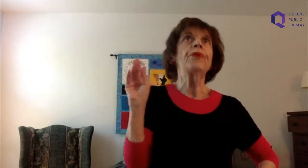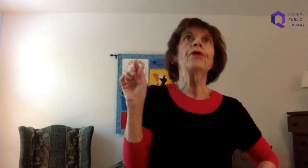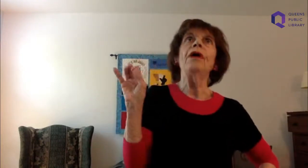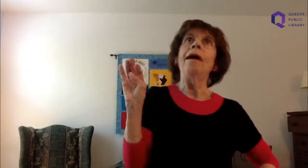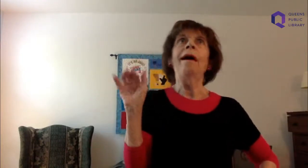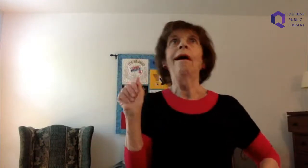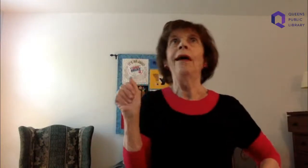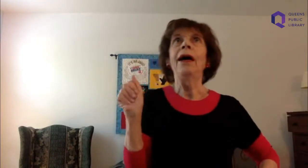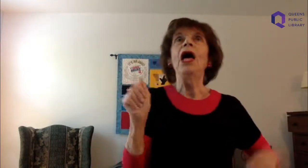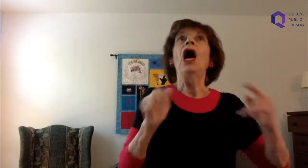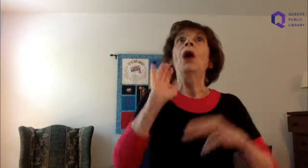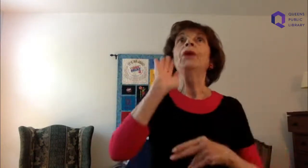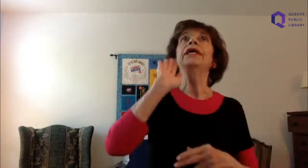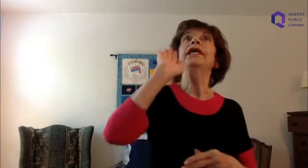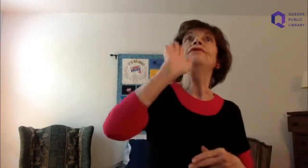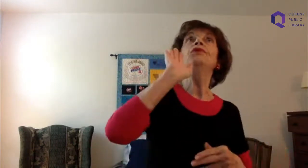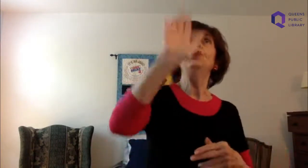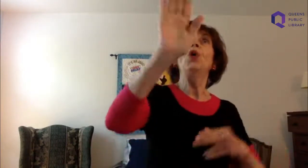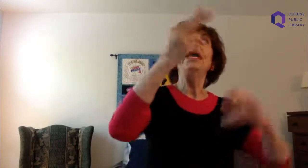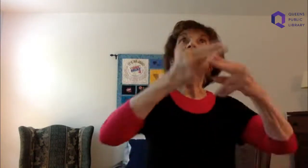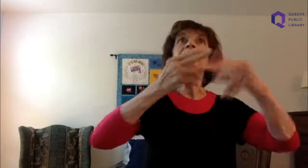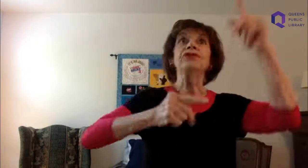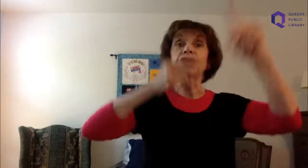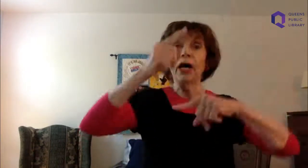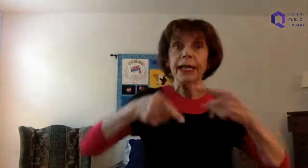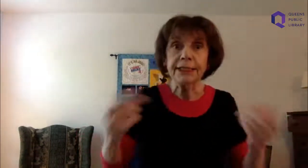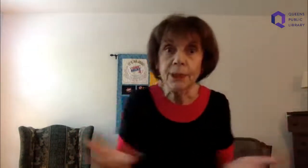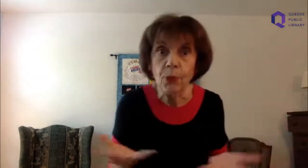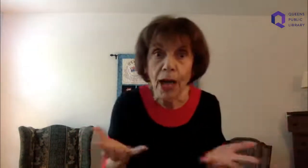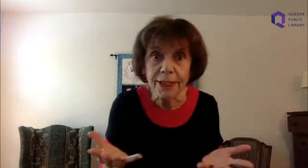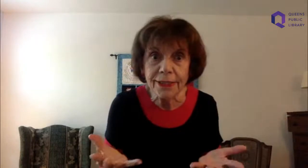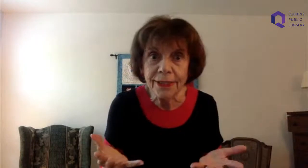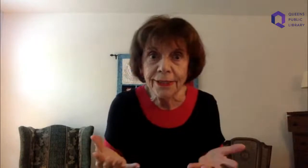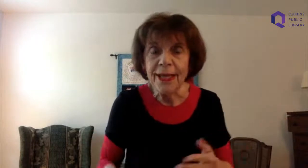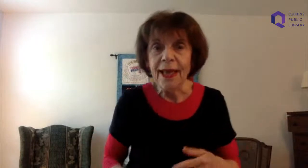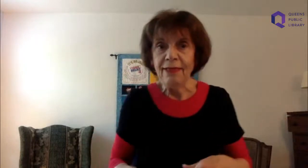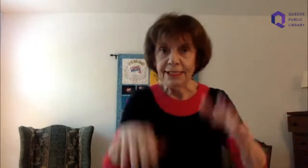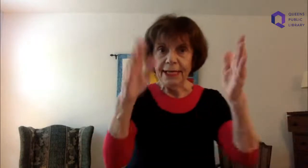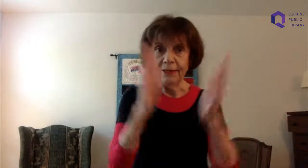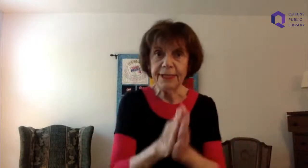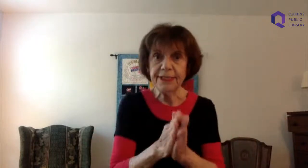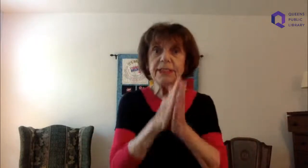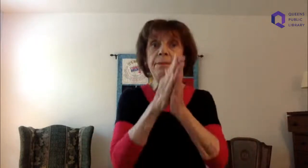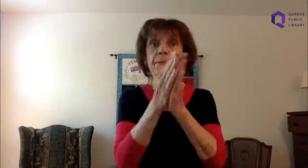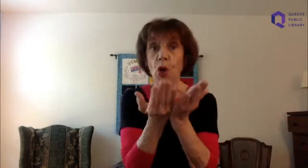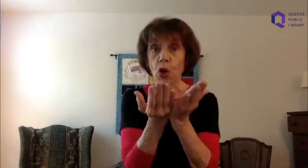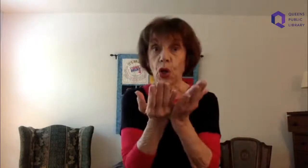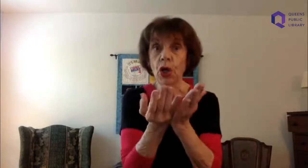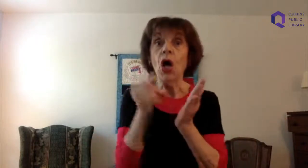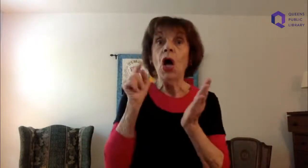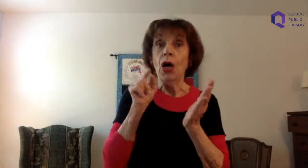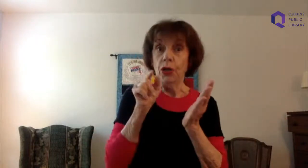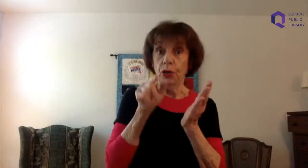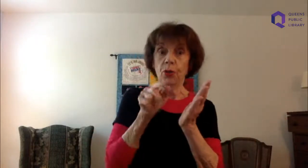Barbara, we're going to give you your name sign. I said, what? They said, this is a book. You